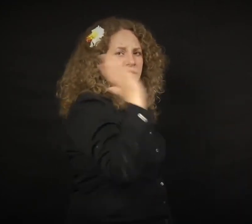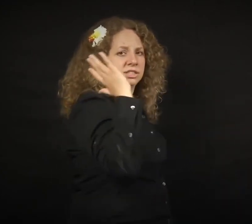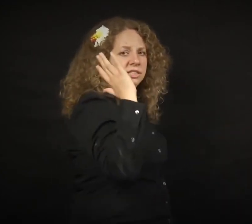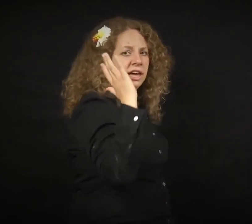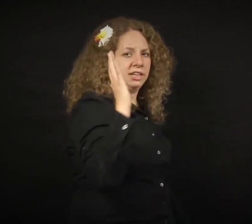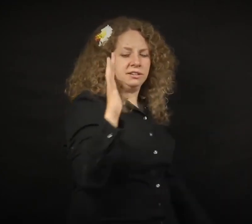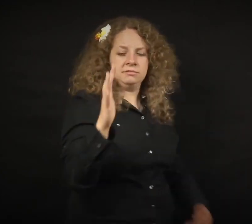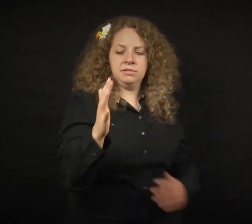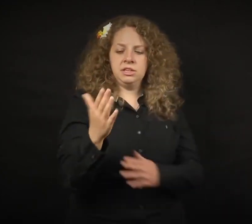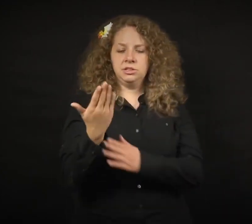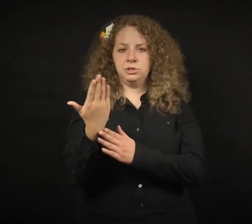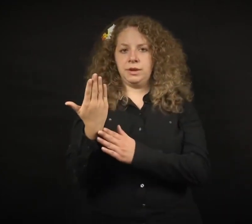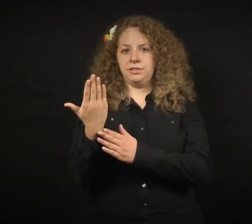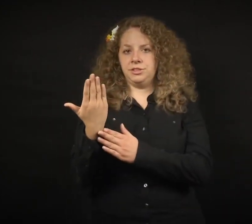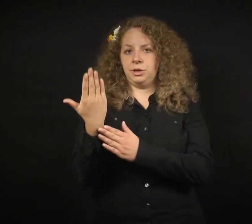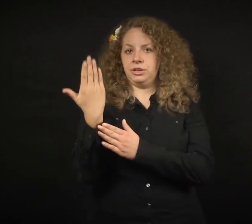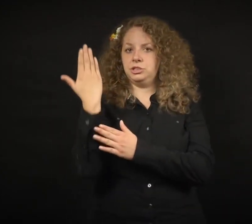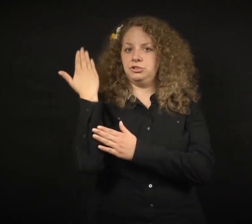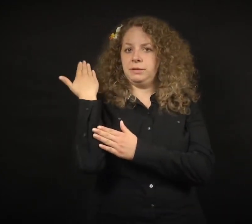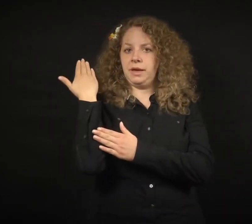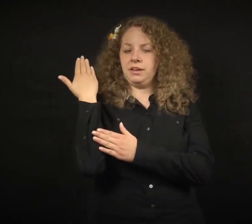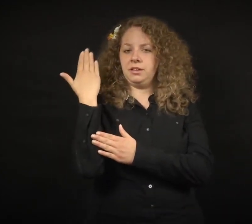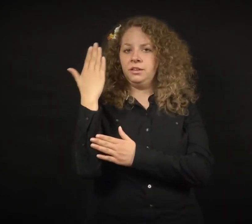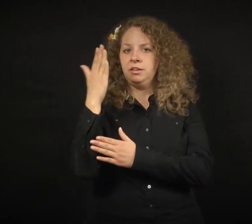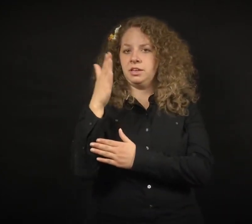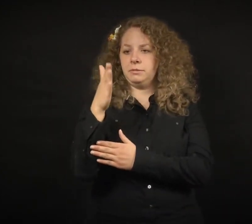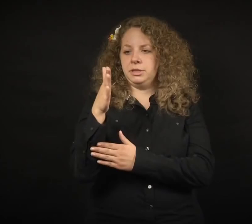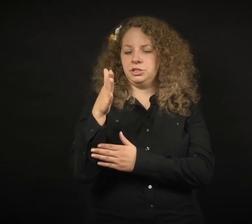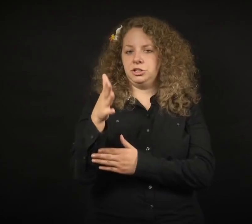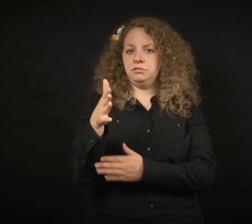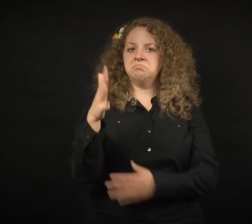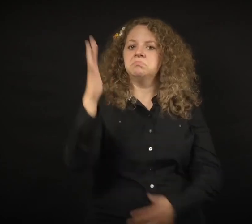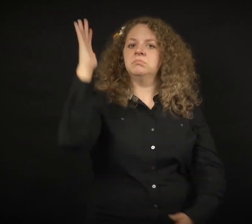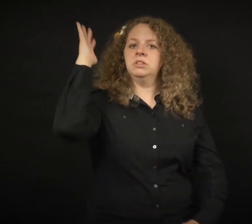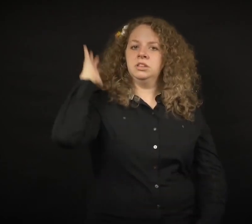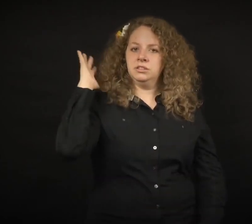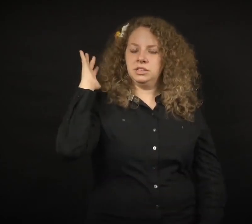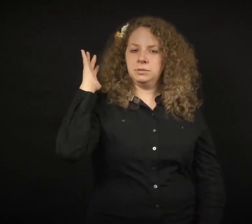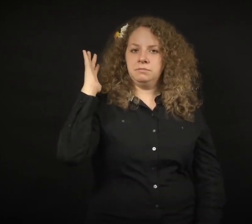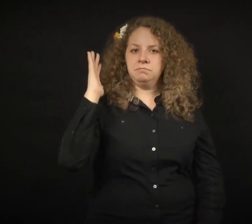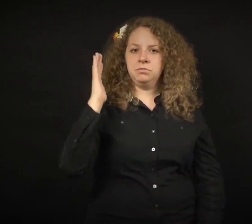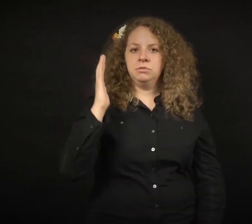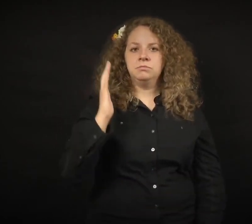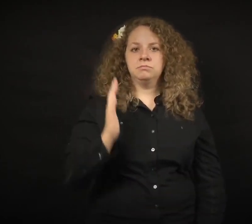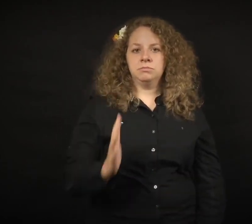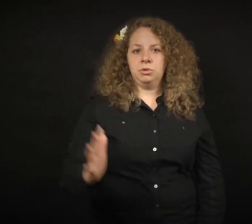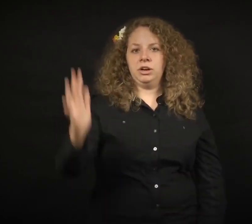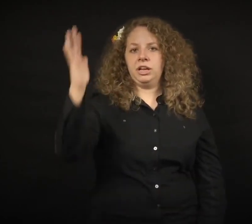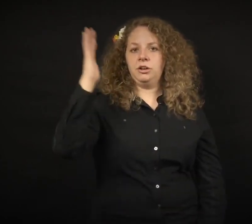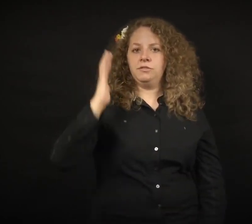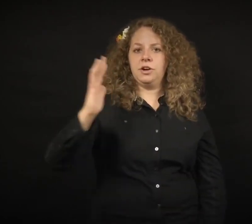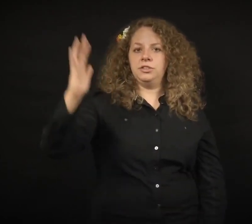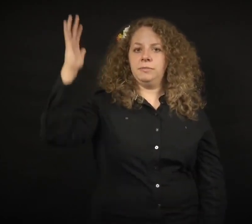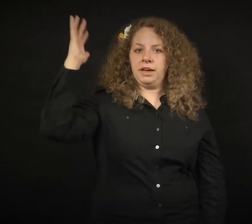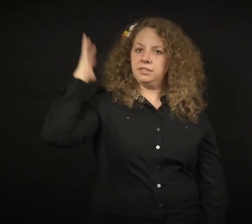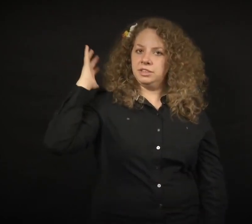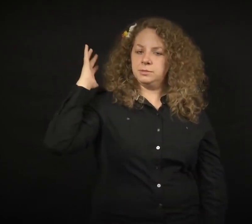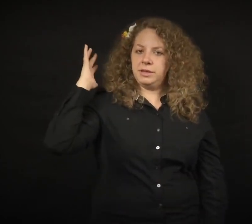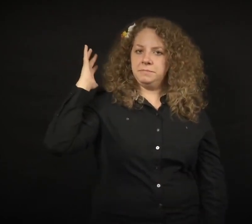the side. So rather than going straight back, it can be turned this way, or it can go farther back this way.